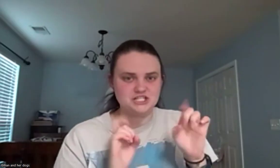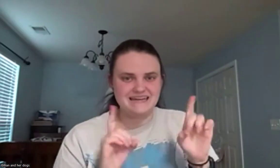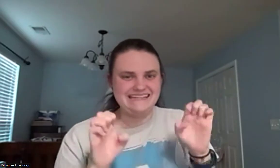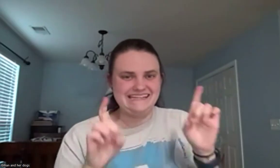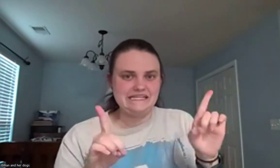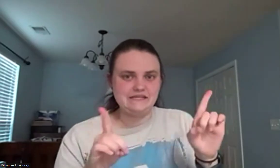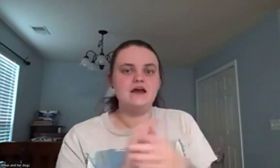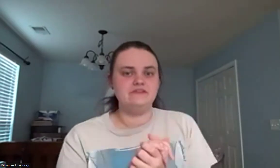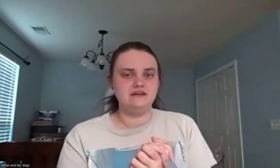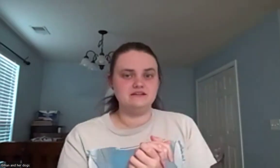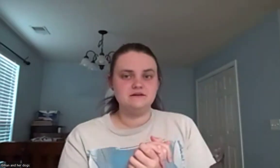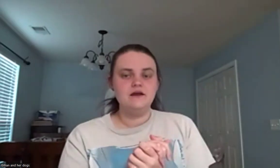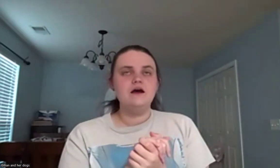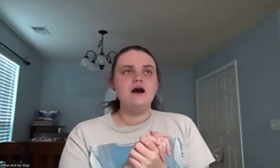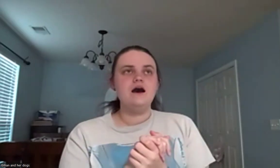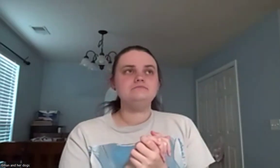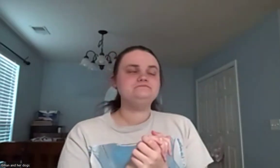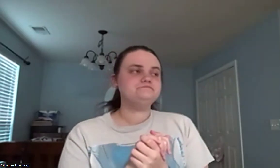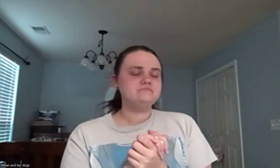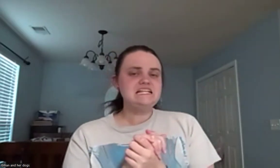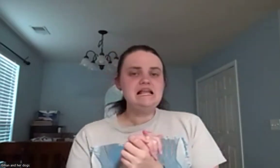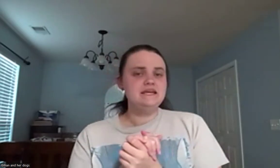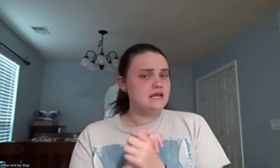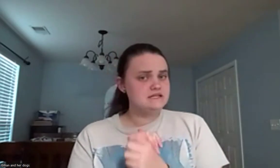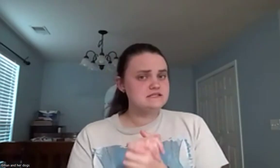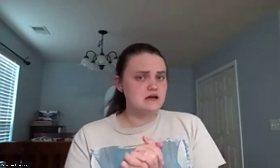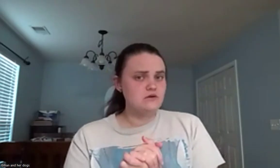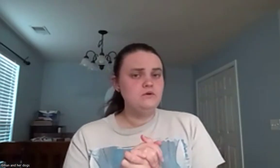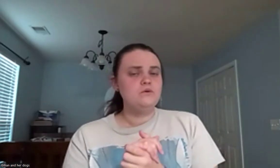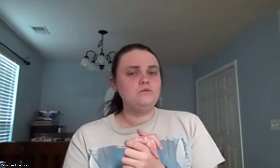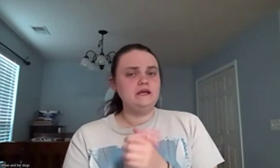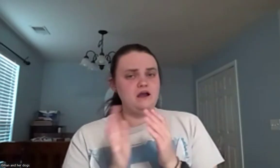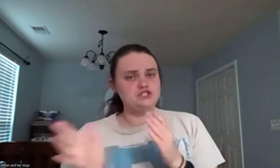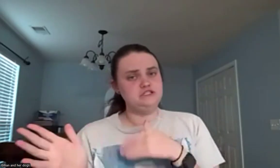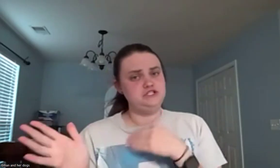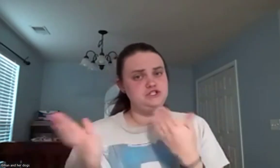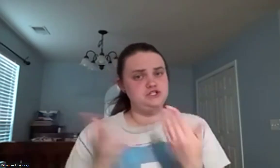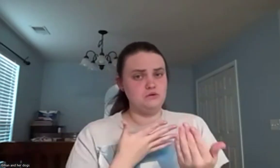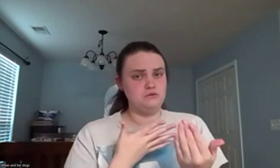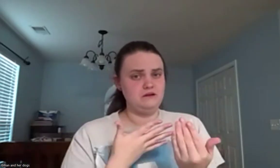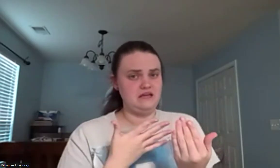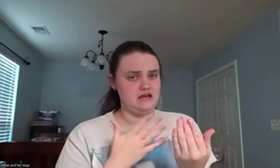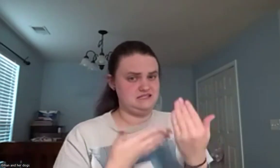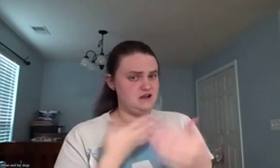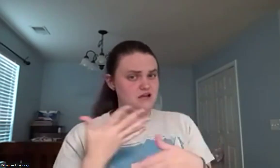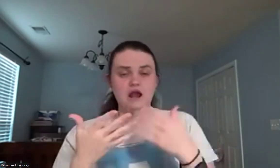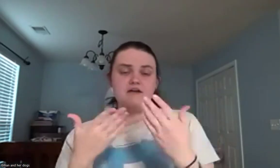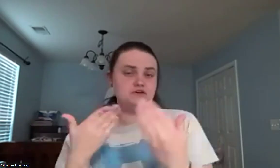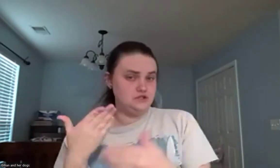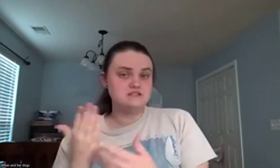that ed at the end. Um, in ASL, we actually don't sign or have a new sign